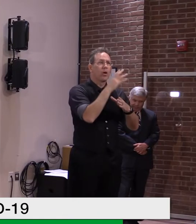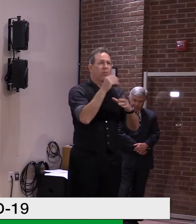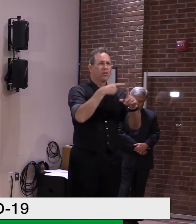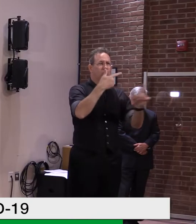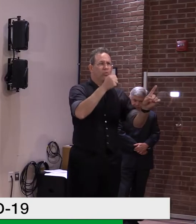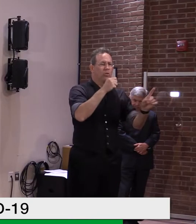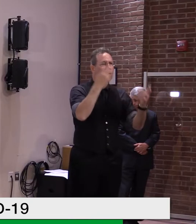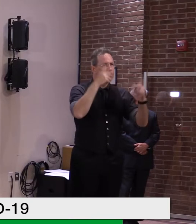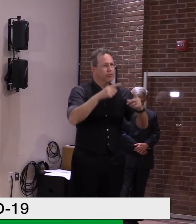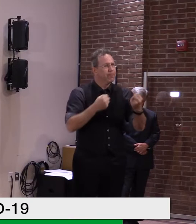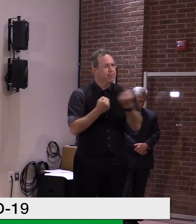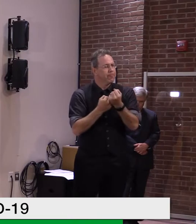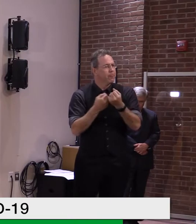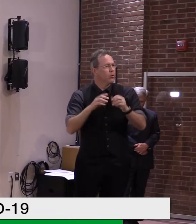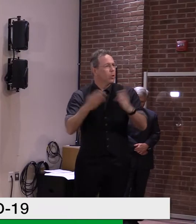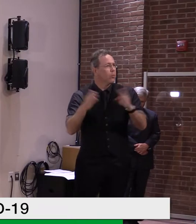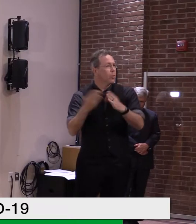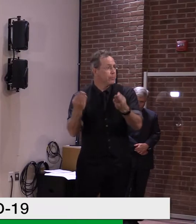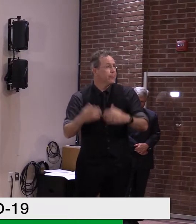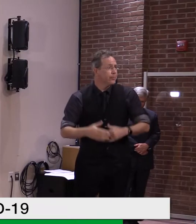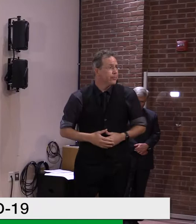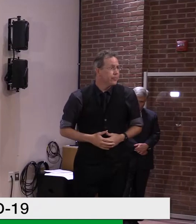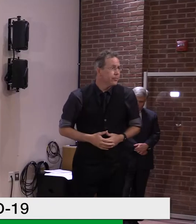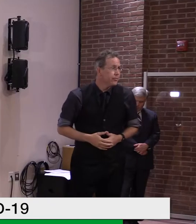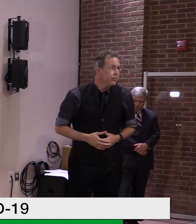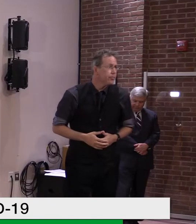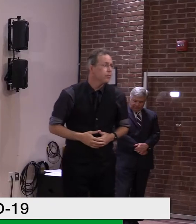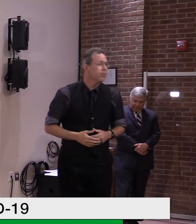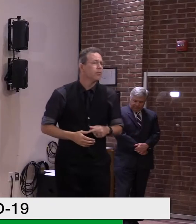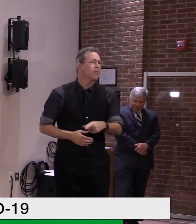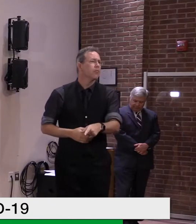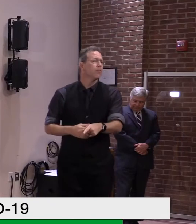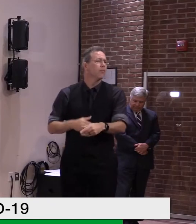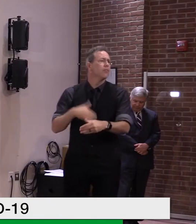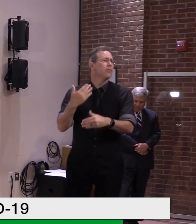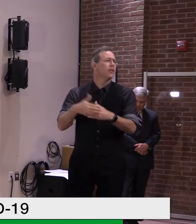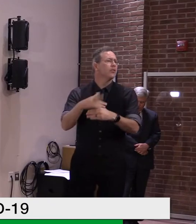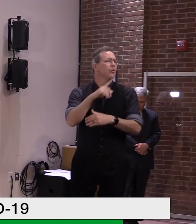All right, we will move to Pete Hirschfeld, VPR.